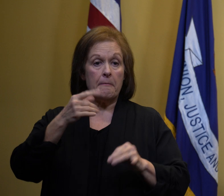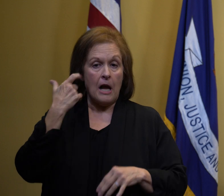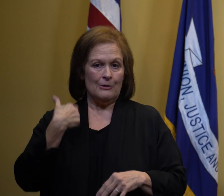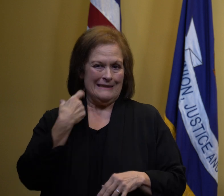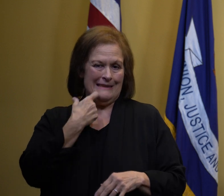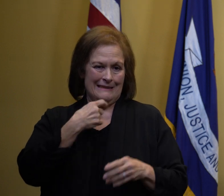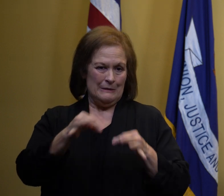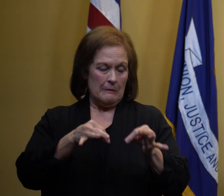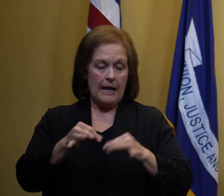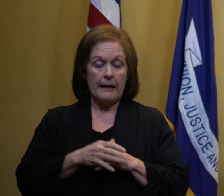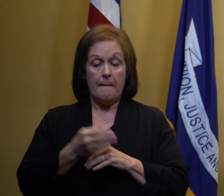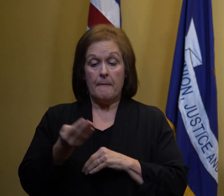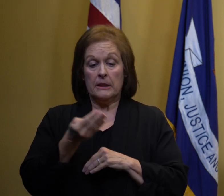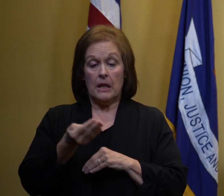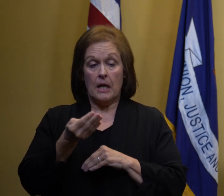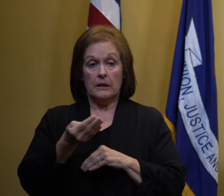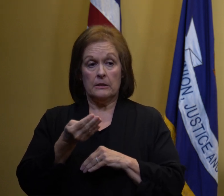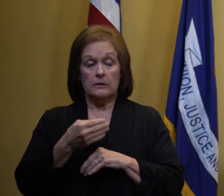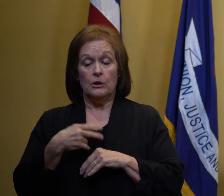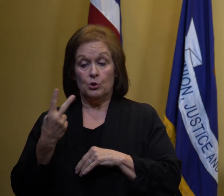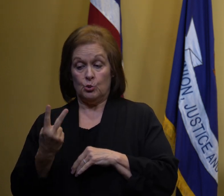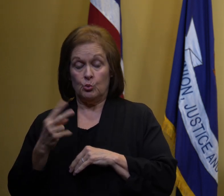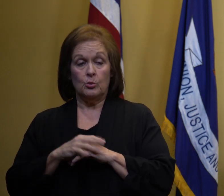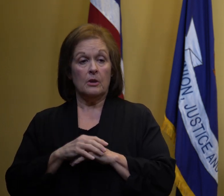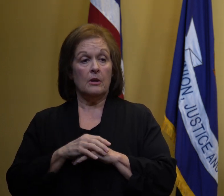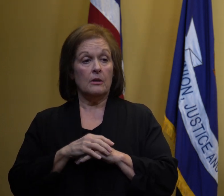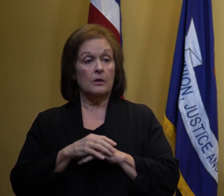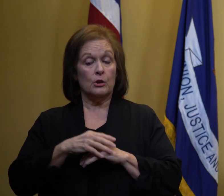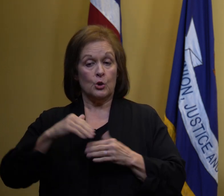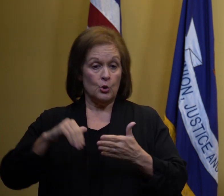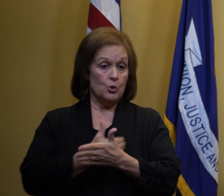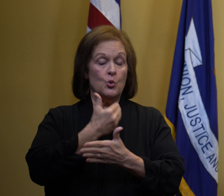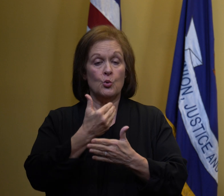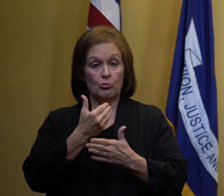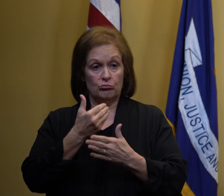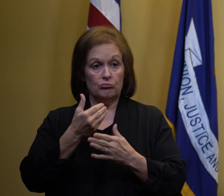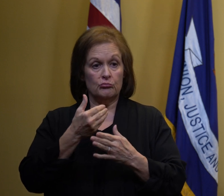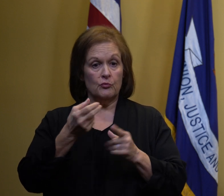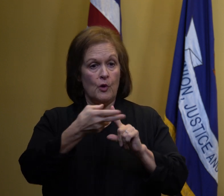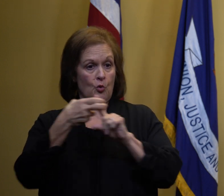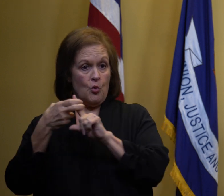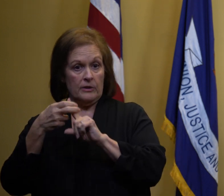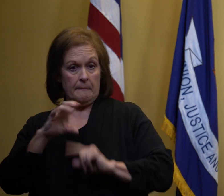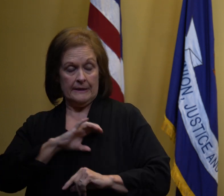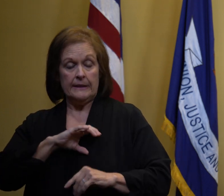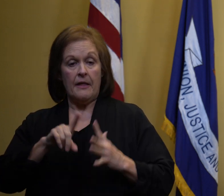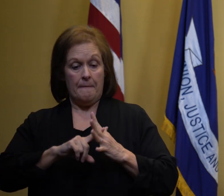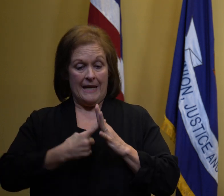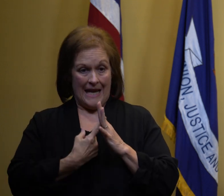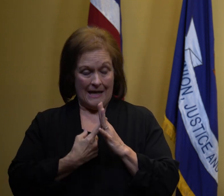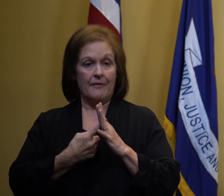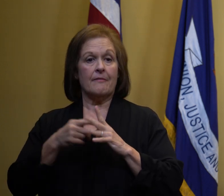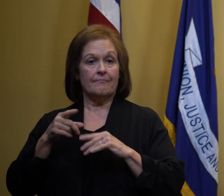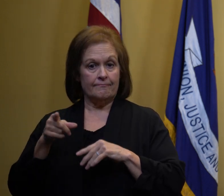shared. On Monday, 23 new recruits, very excited about that, officially began their